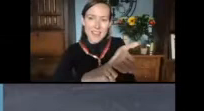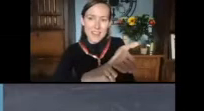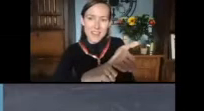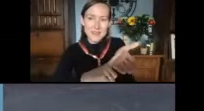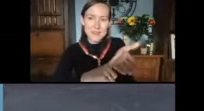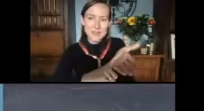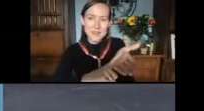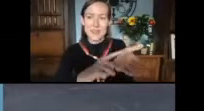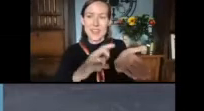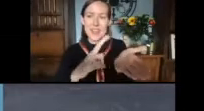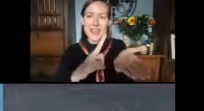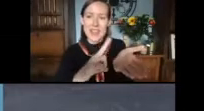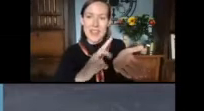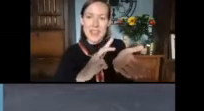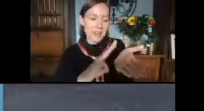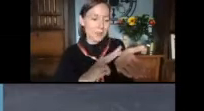L